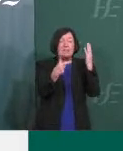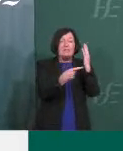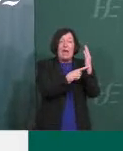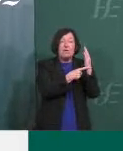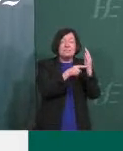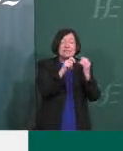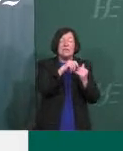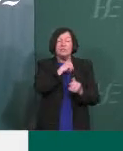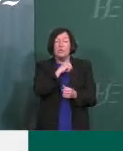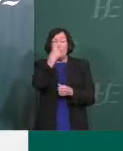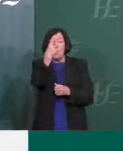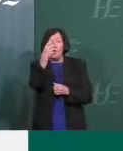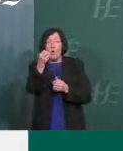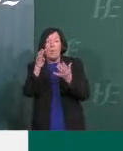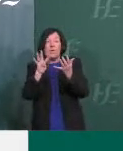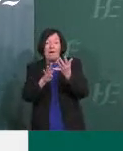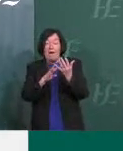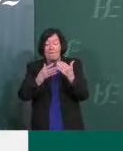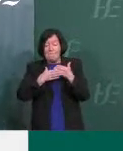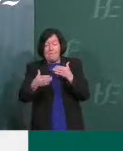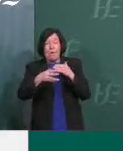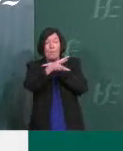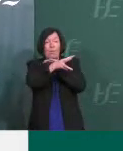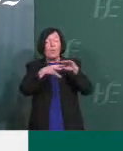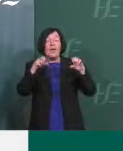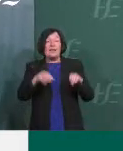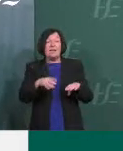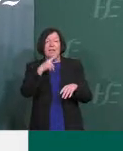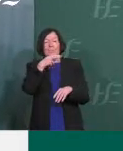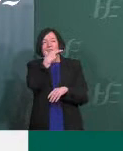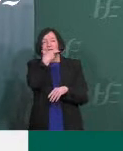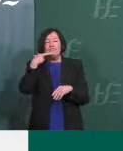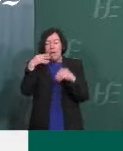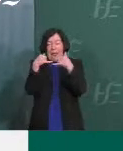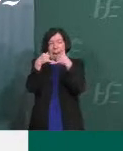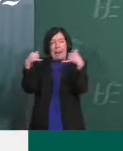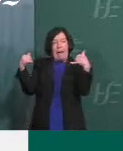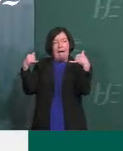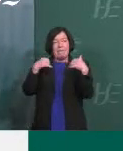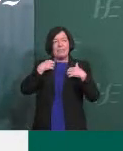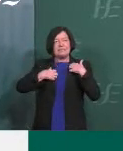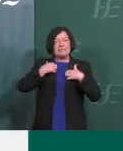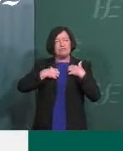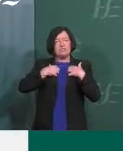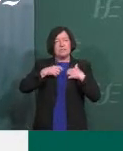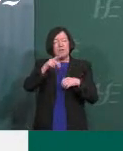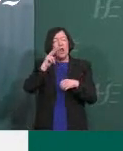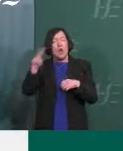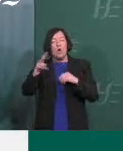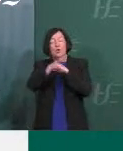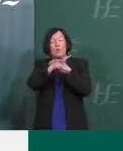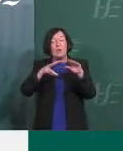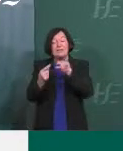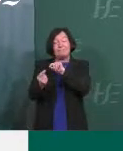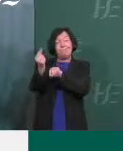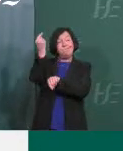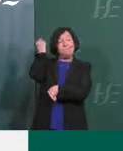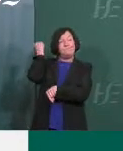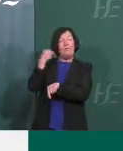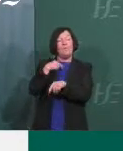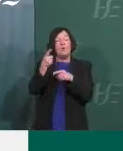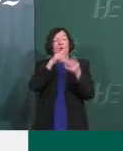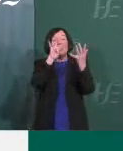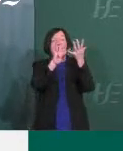to 109 over the course of the number of weeks. But it's the red line that's interesting, because if you look a number of weeks back, when we were